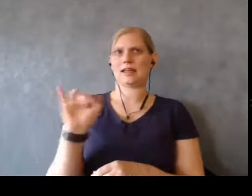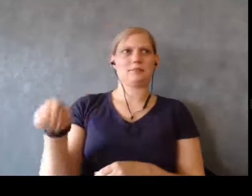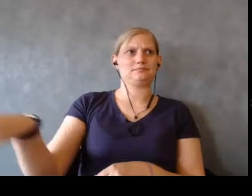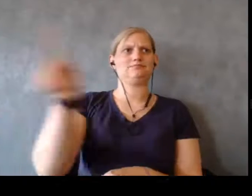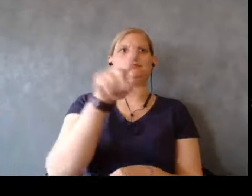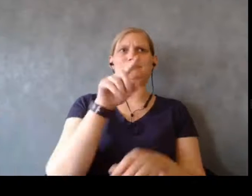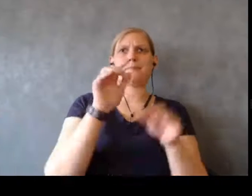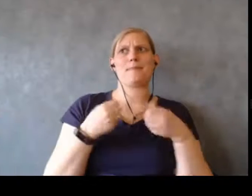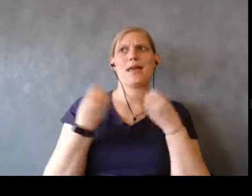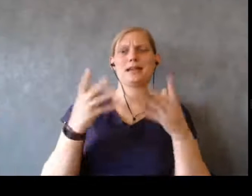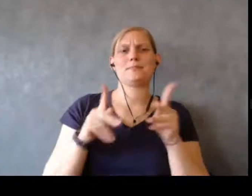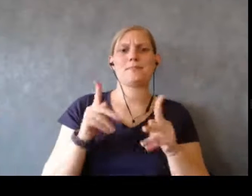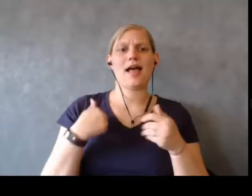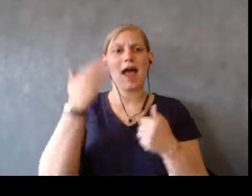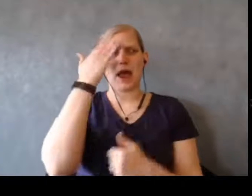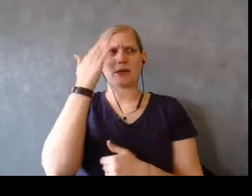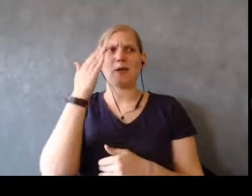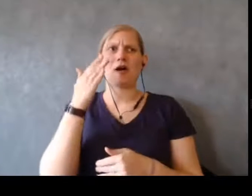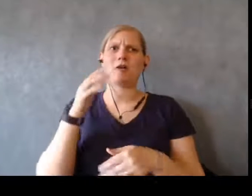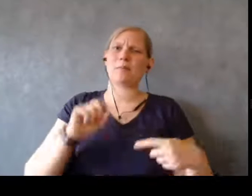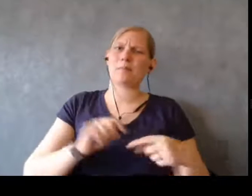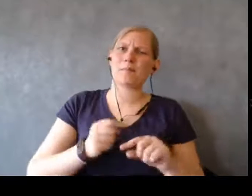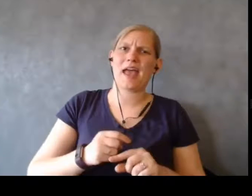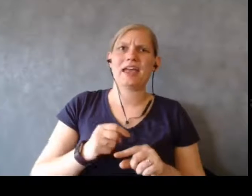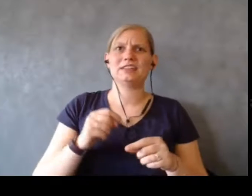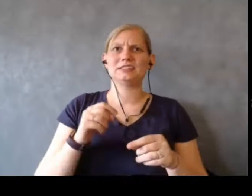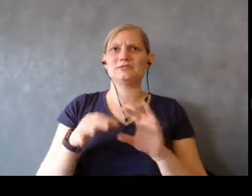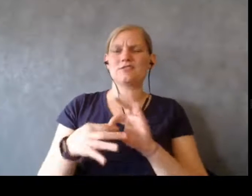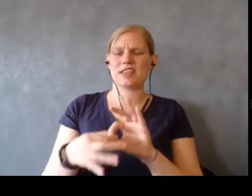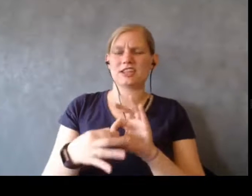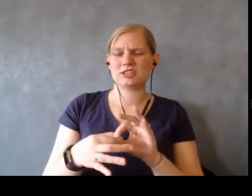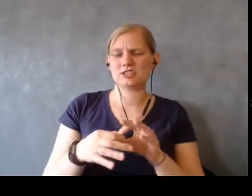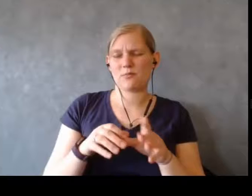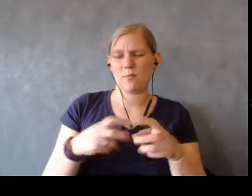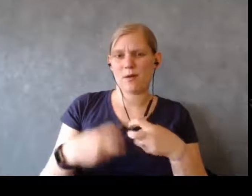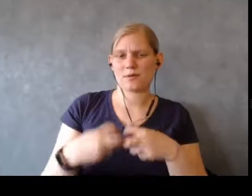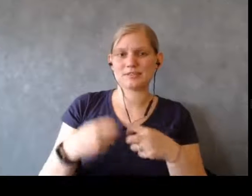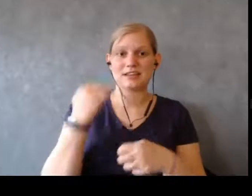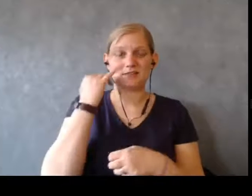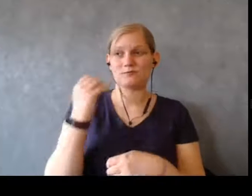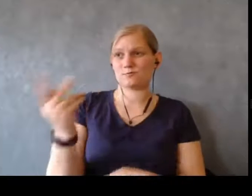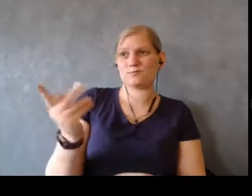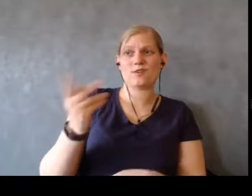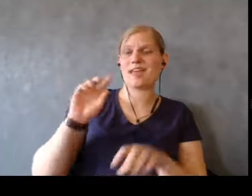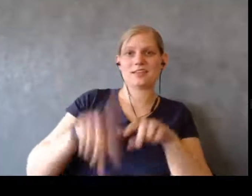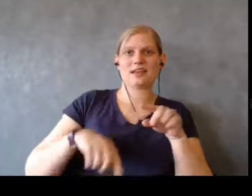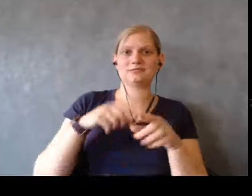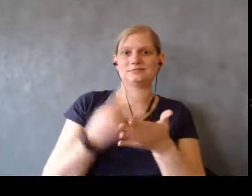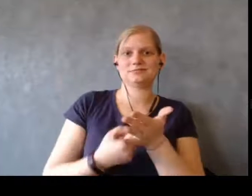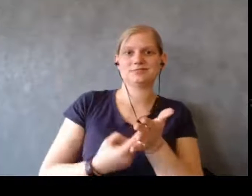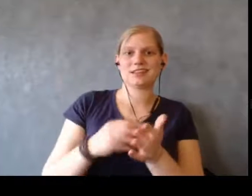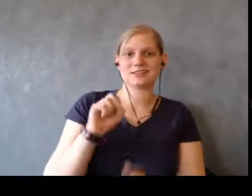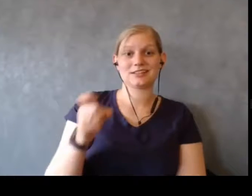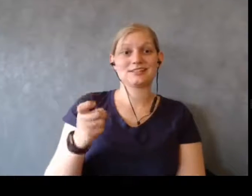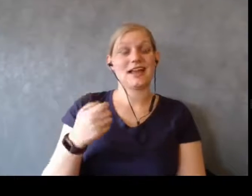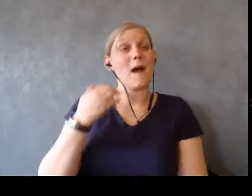and frustration of relationship problems when two people can't talk about sex. I also know the joys and the intimacy